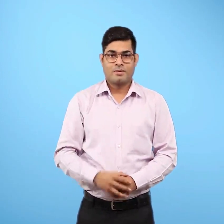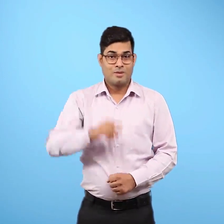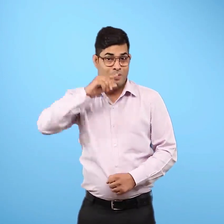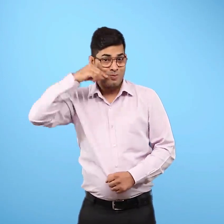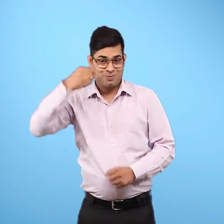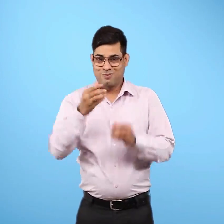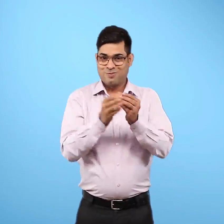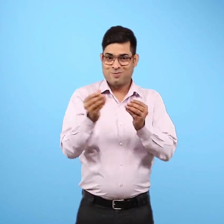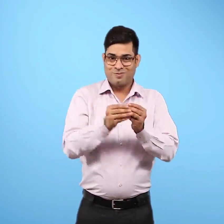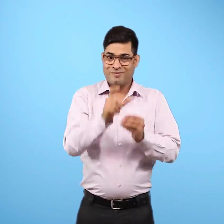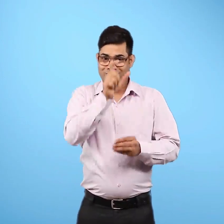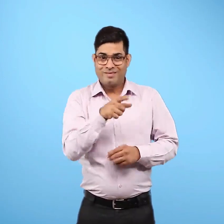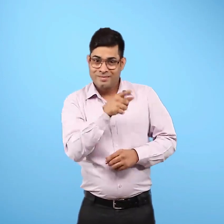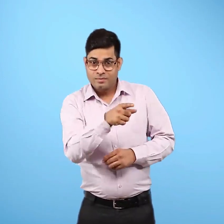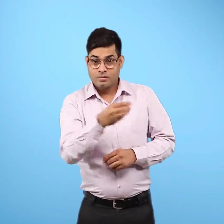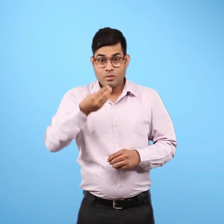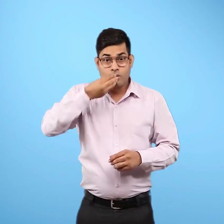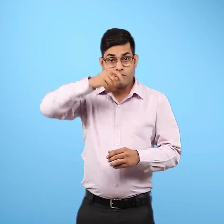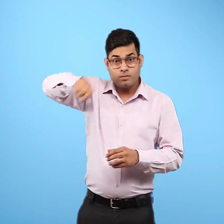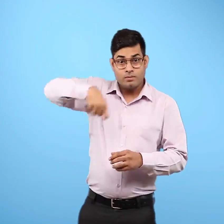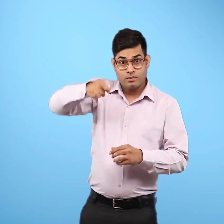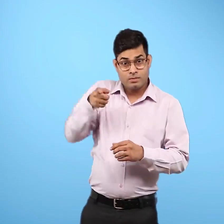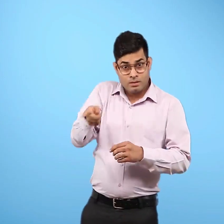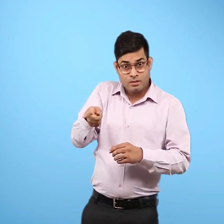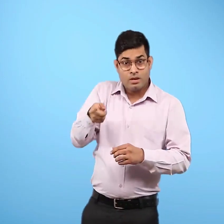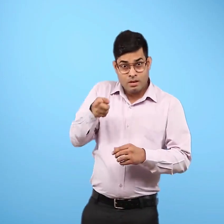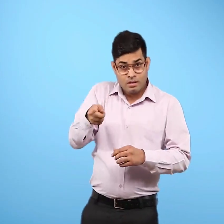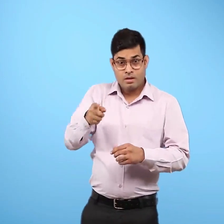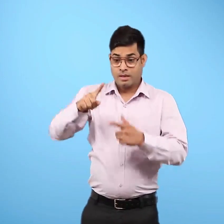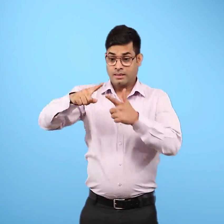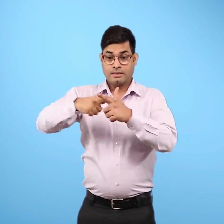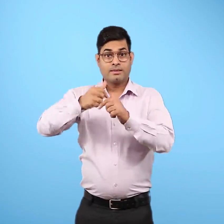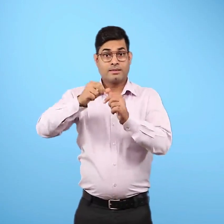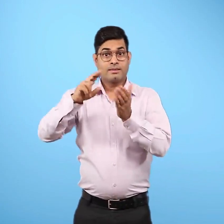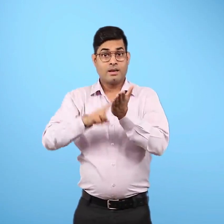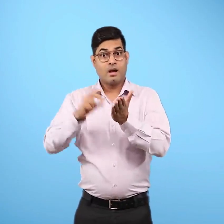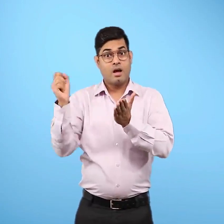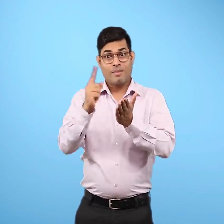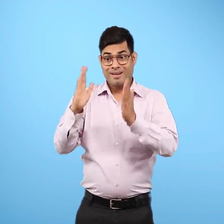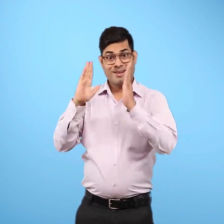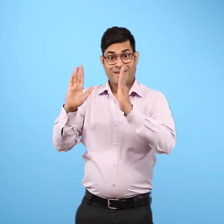Mani Ratnam wanted to calculate the salary of the cook for the month of January.